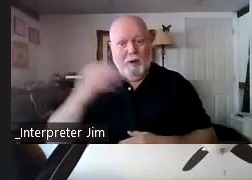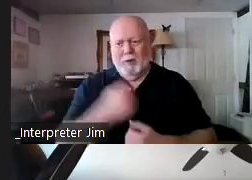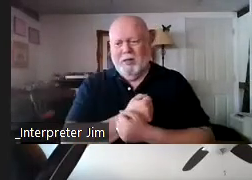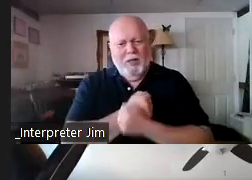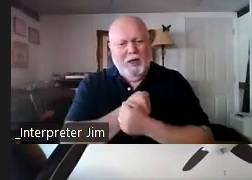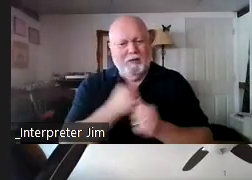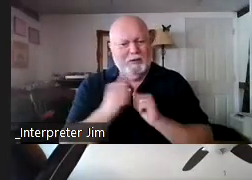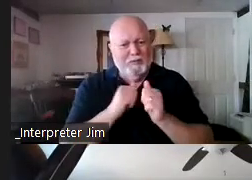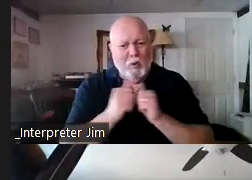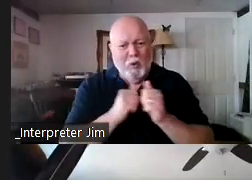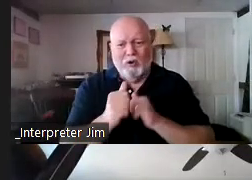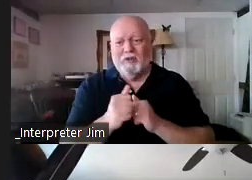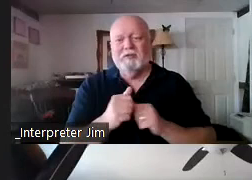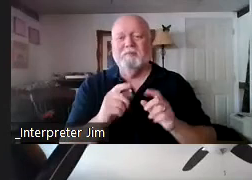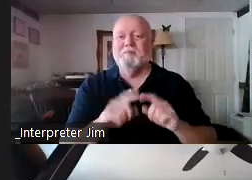and Knicks fan, but